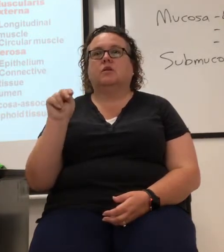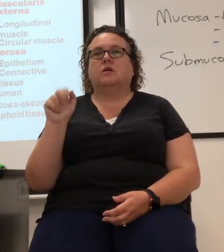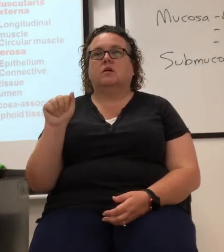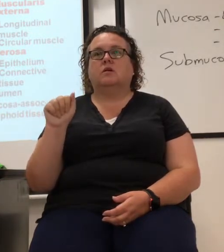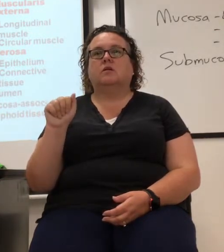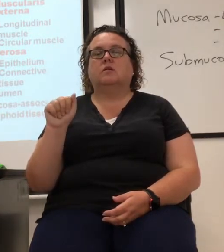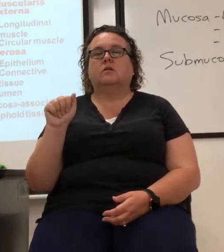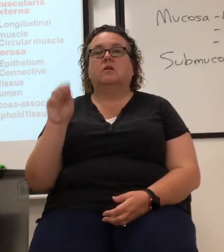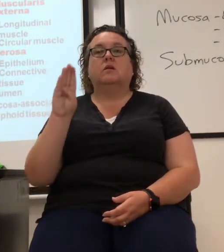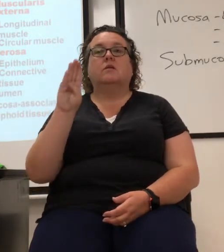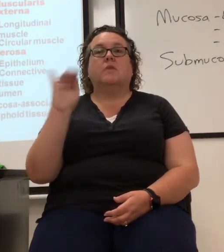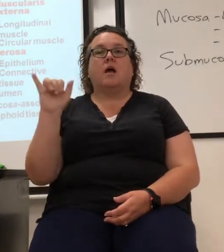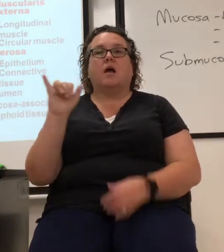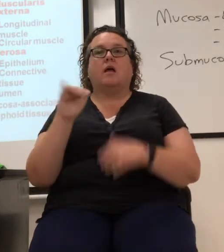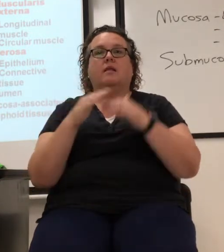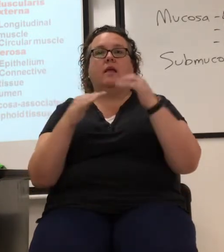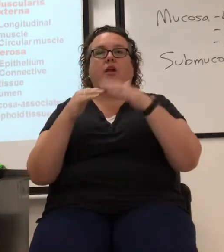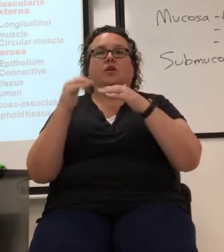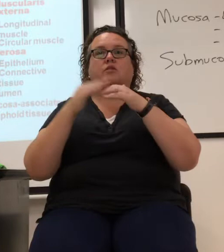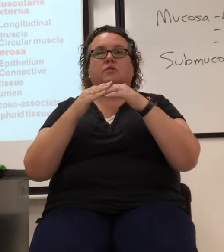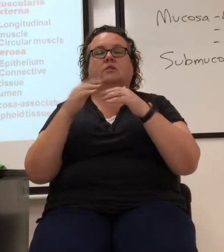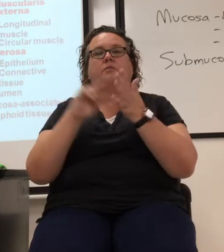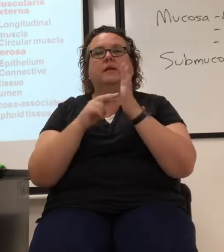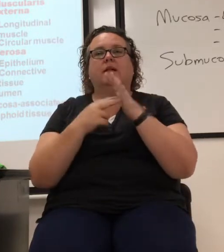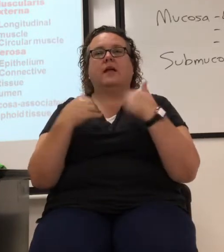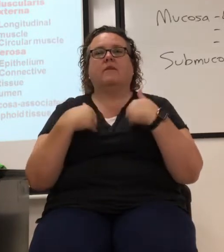bilayered. Got 2 layers.